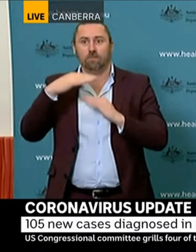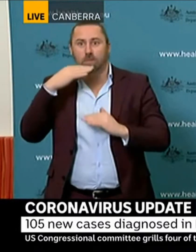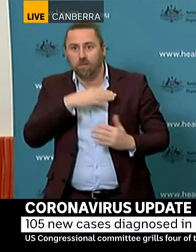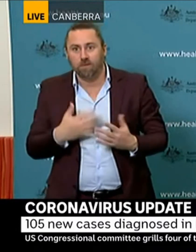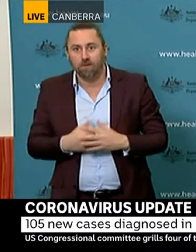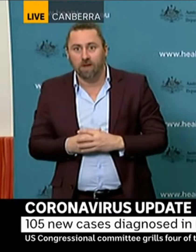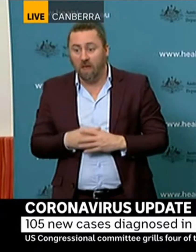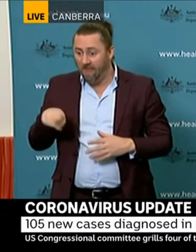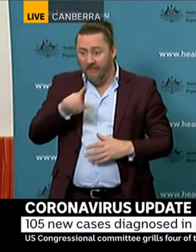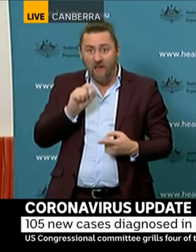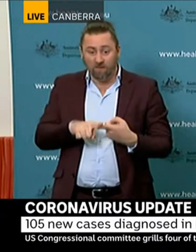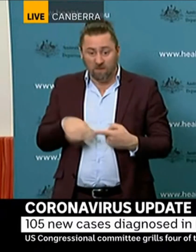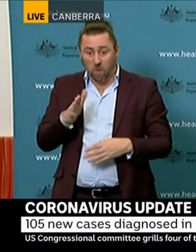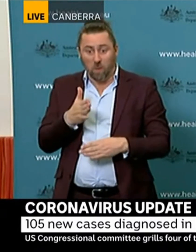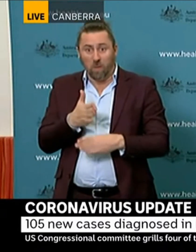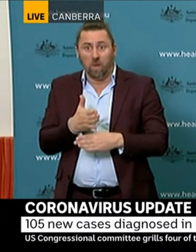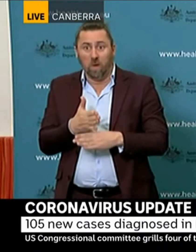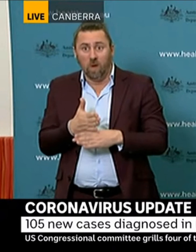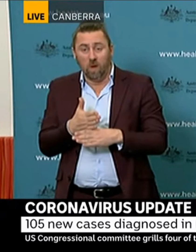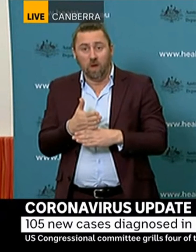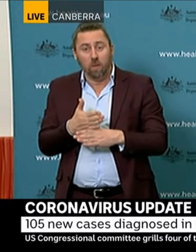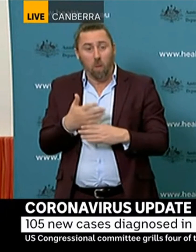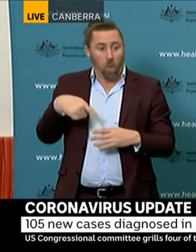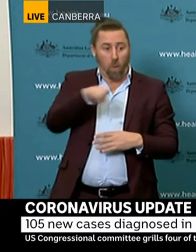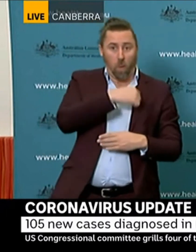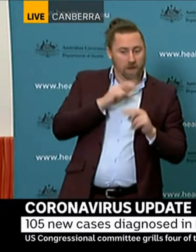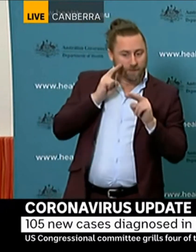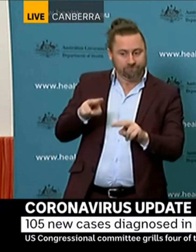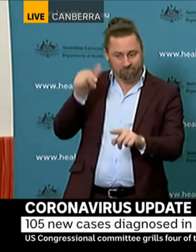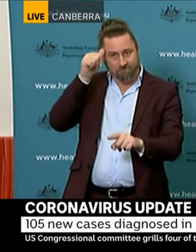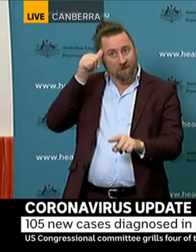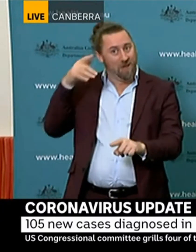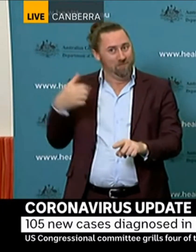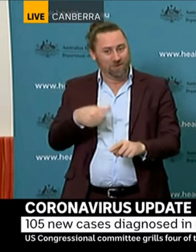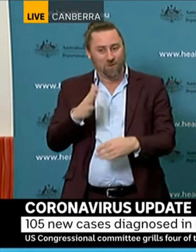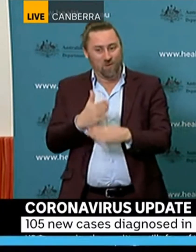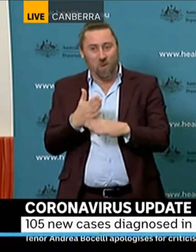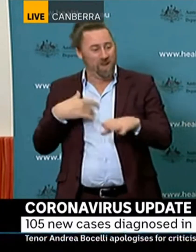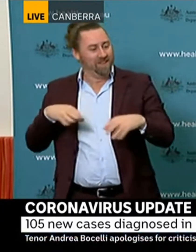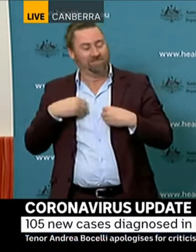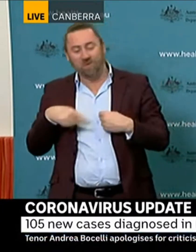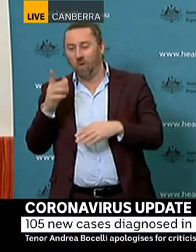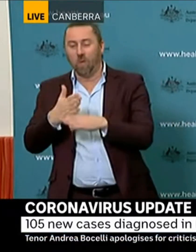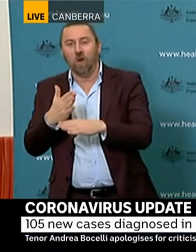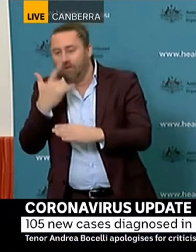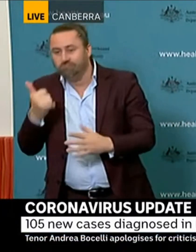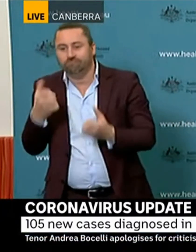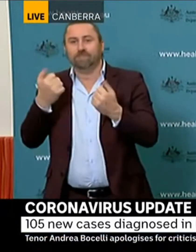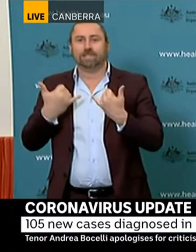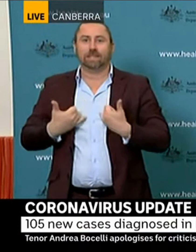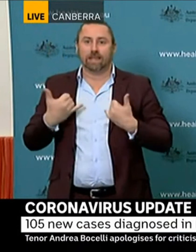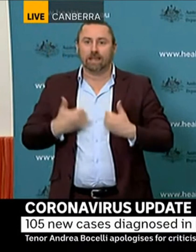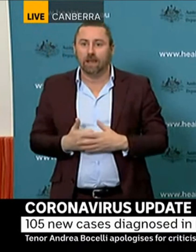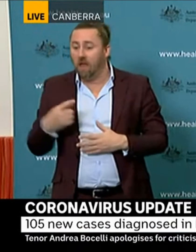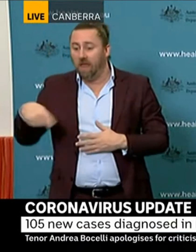to continue to go to work, which is one of the recognised exemptions. for work which you cannot